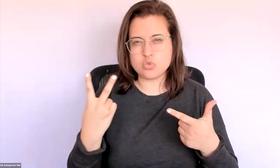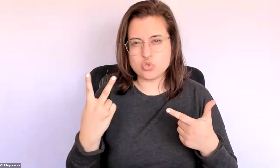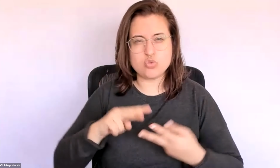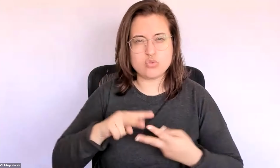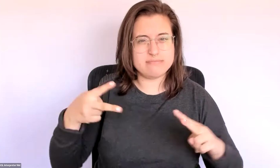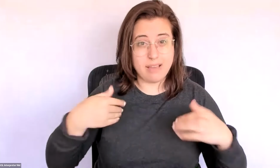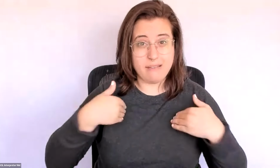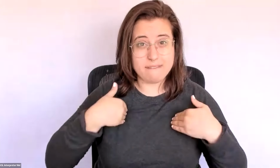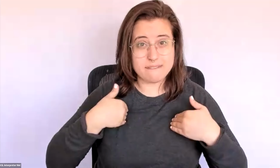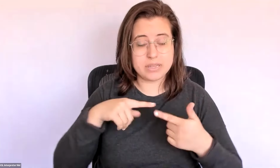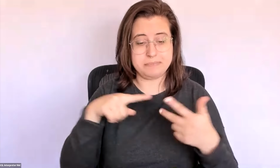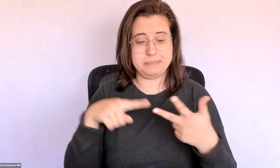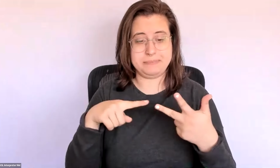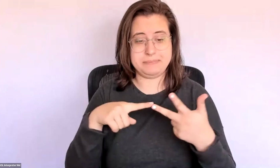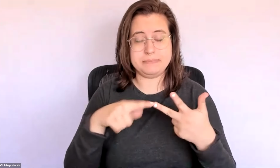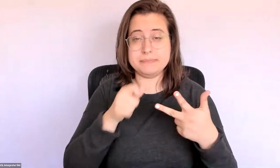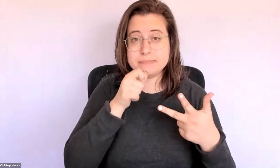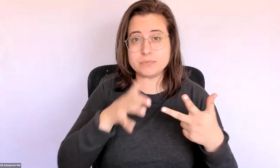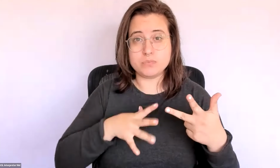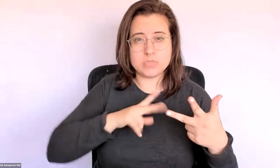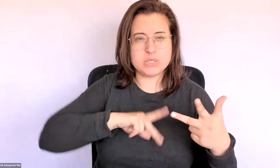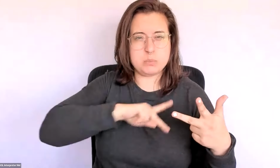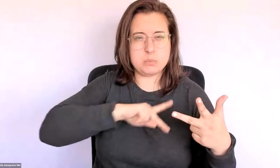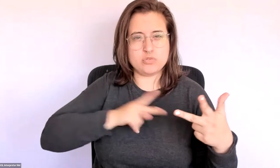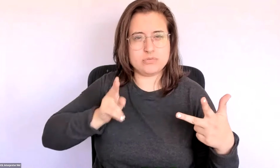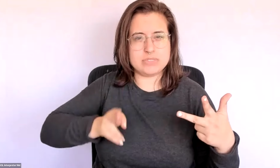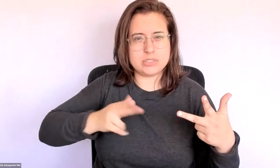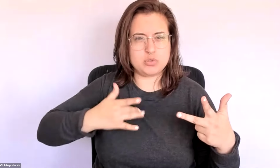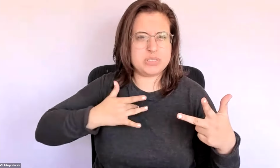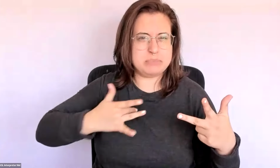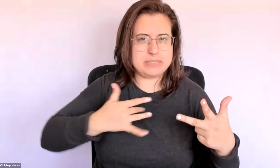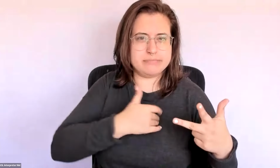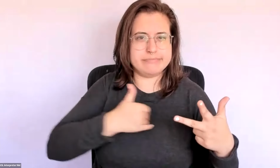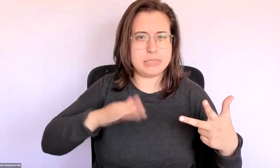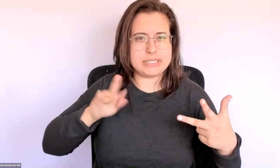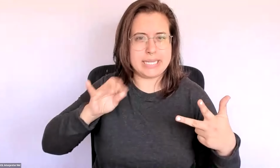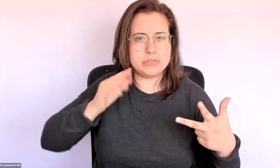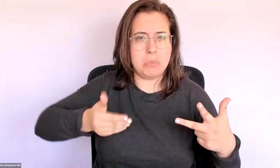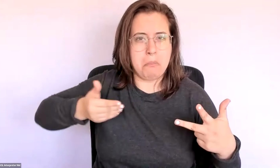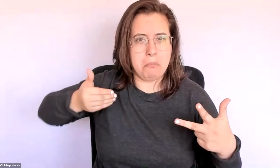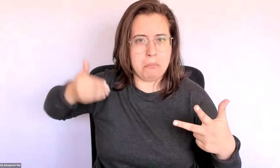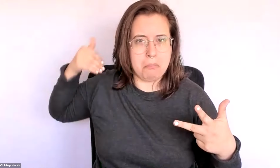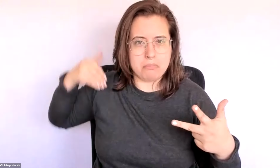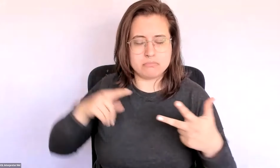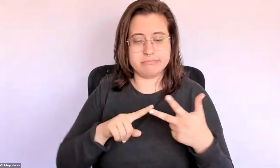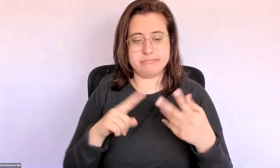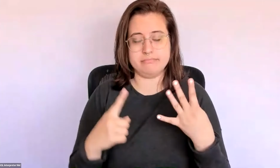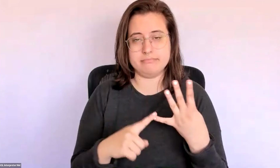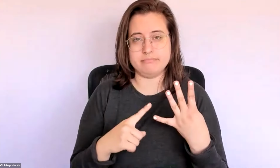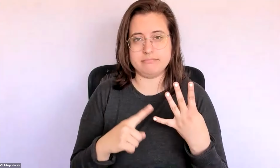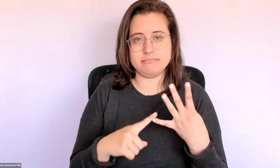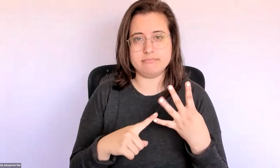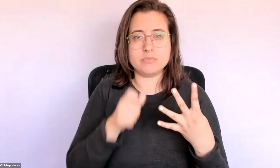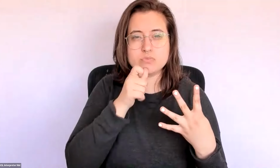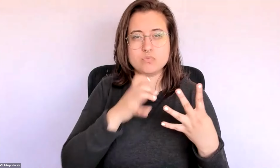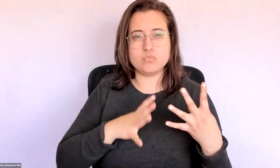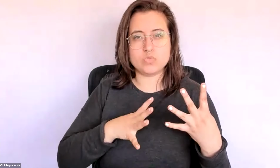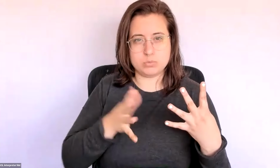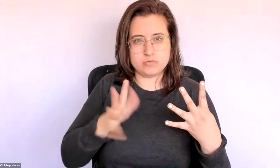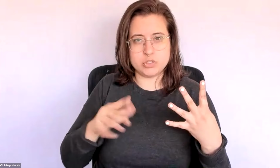women with a personal history of breast cancer, and women who have multiple